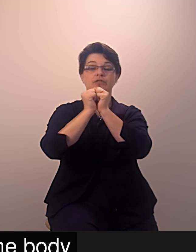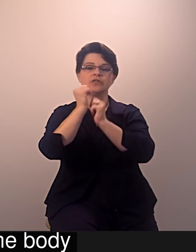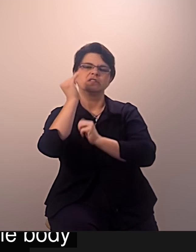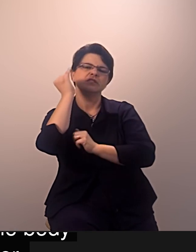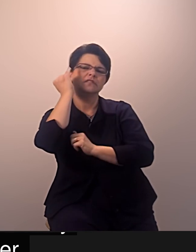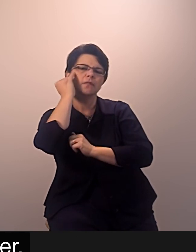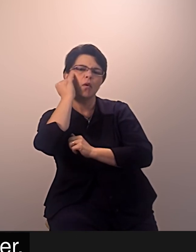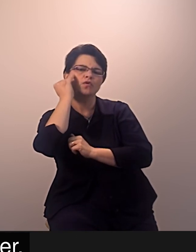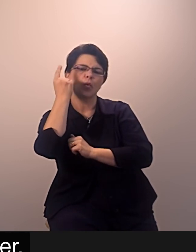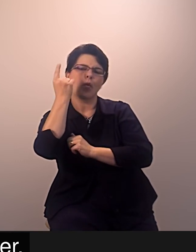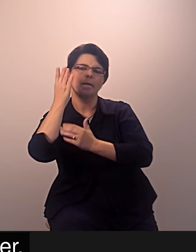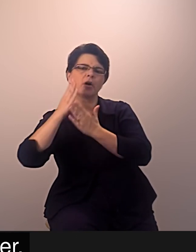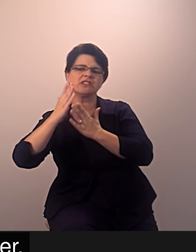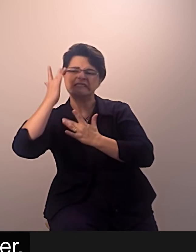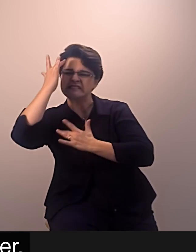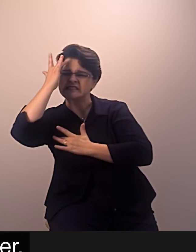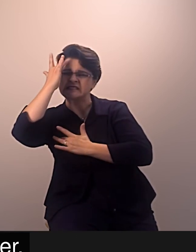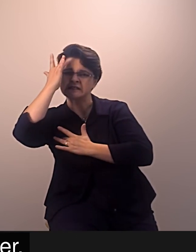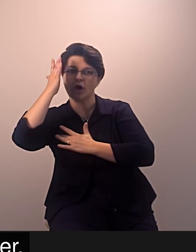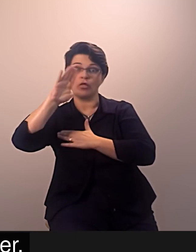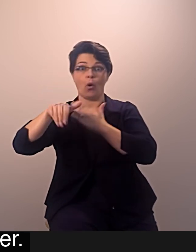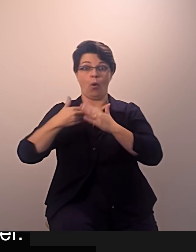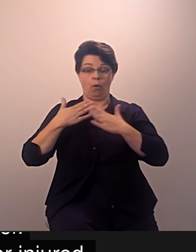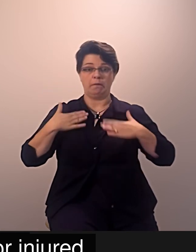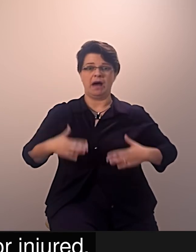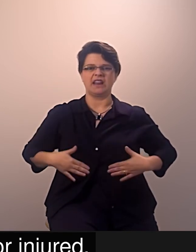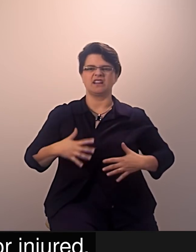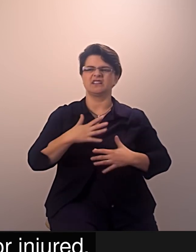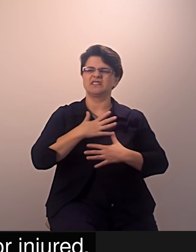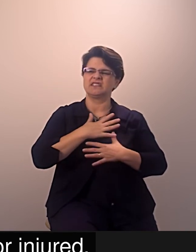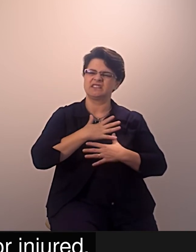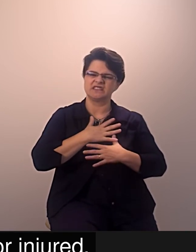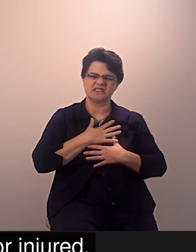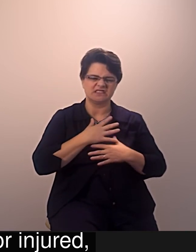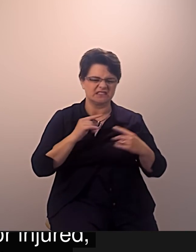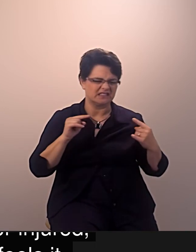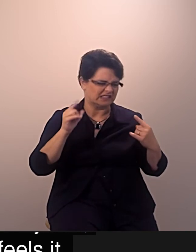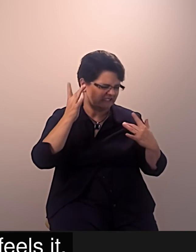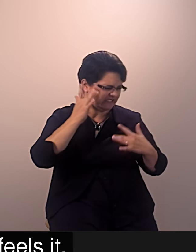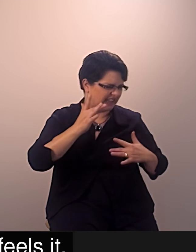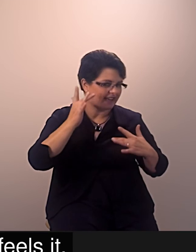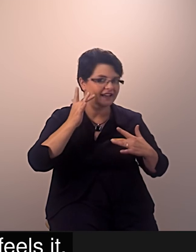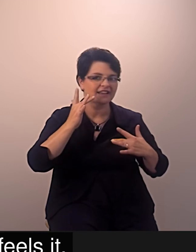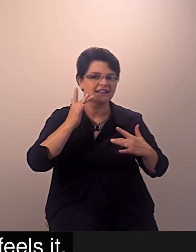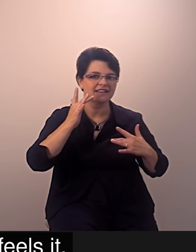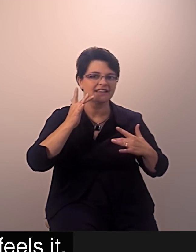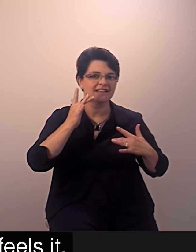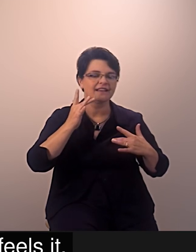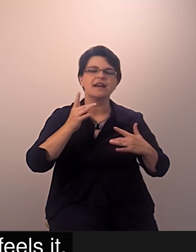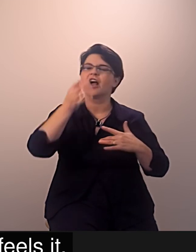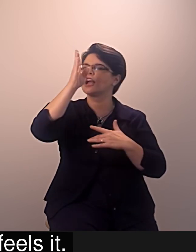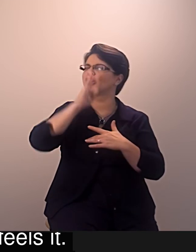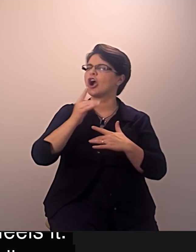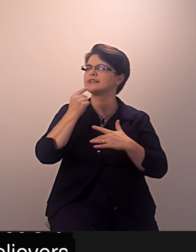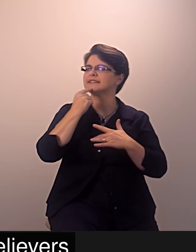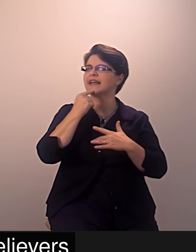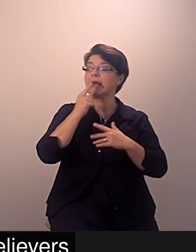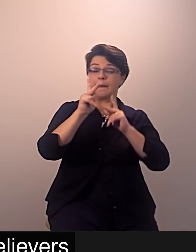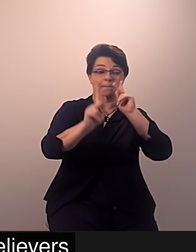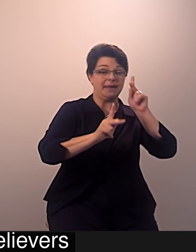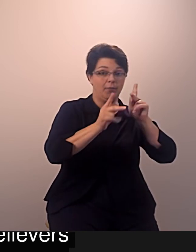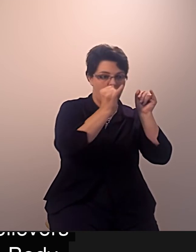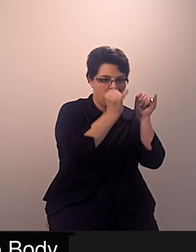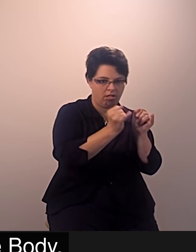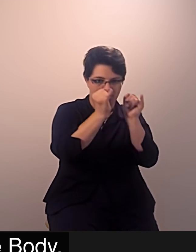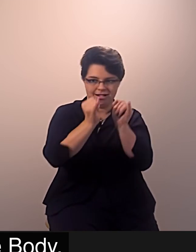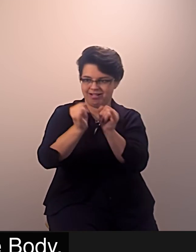or injured, the whole body feels it. God says that believers are parts of one body. The